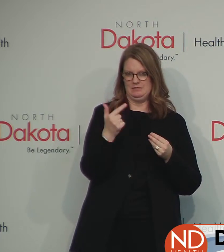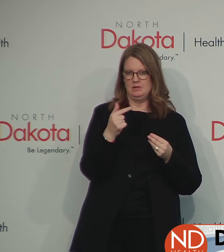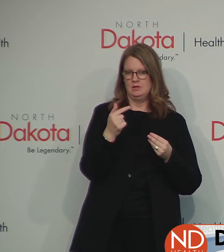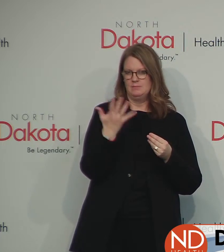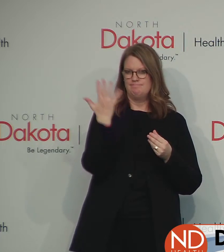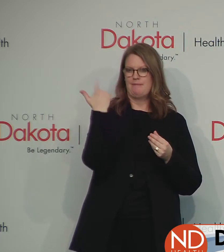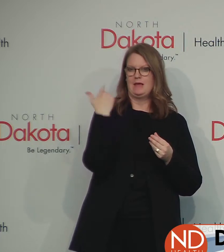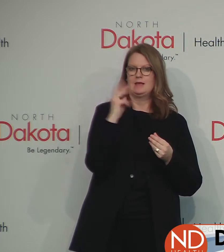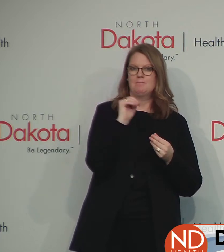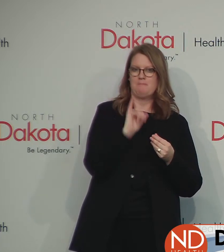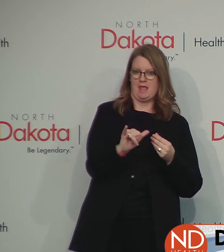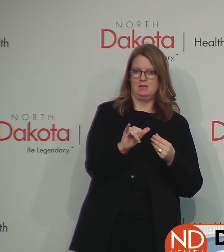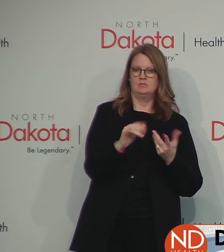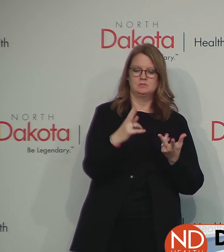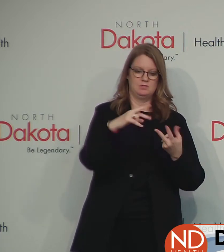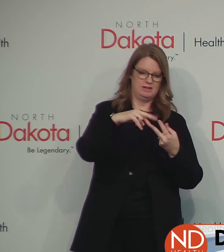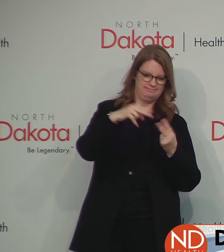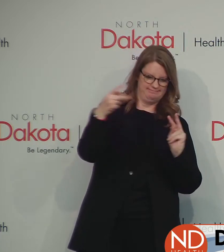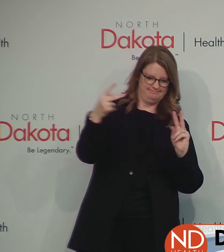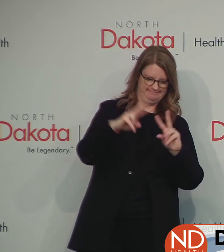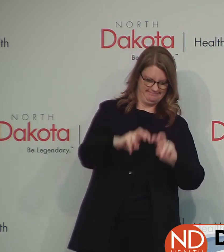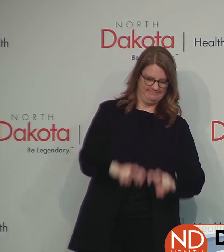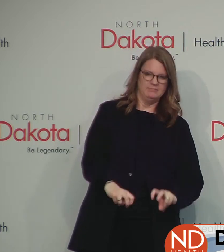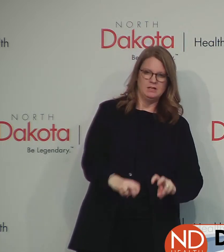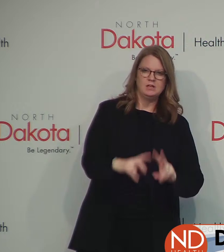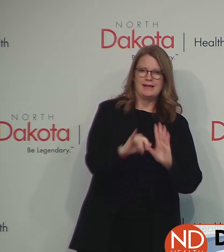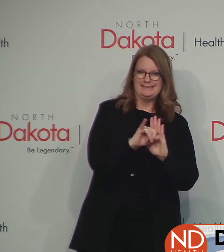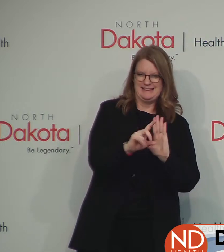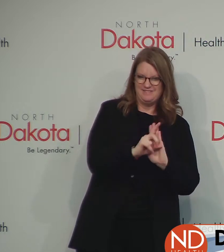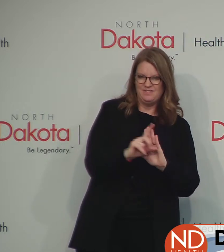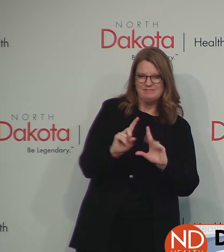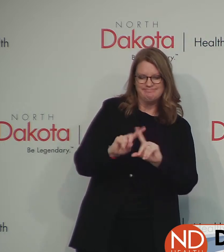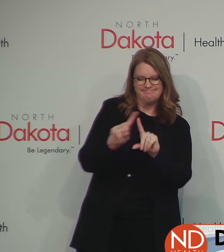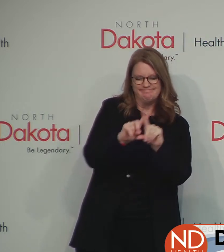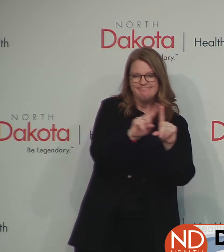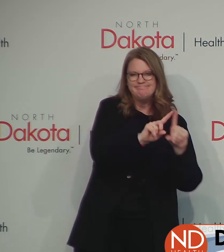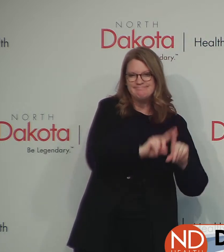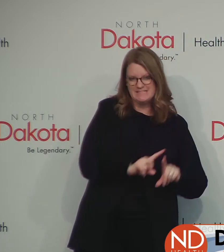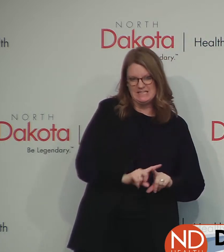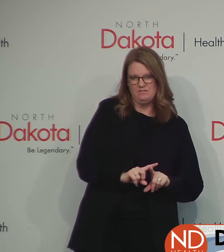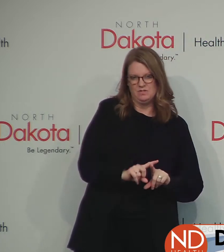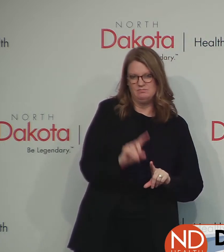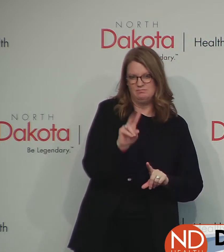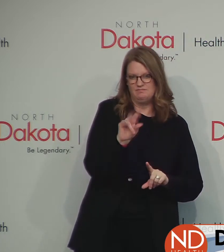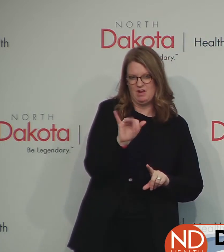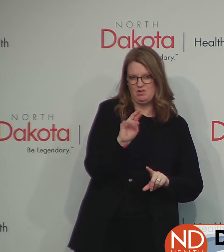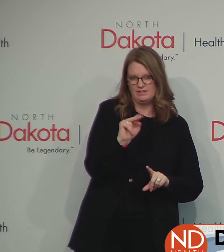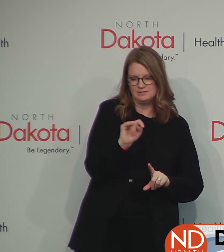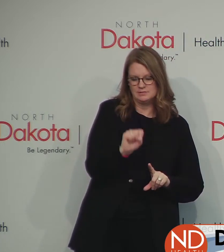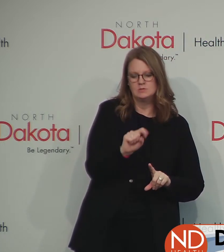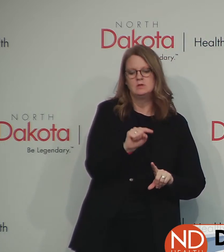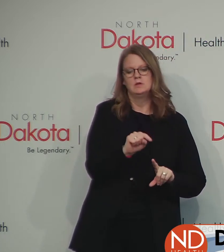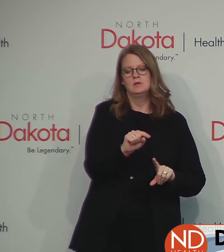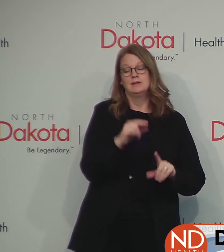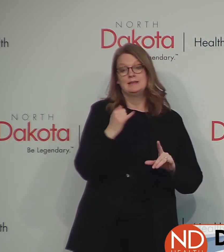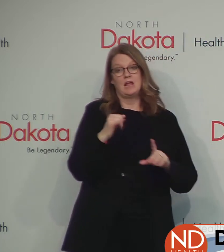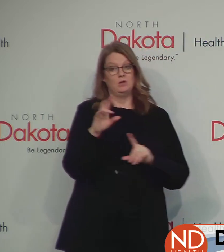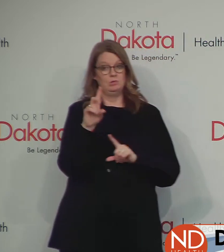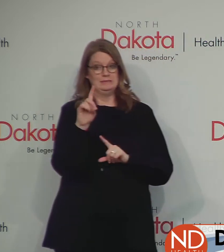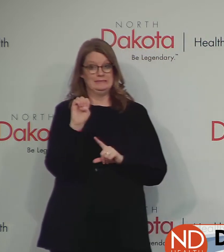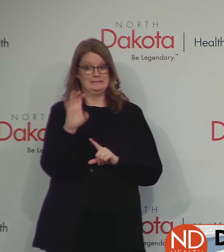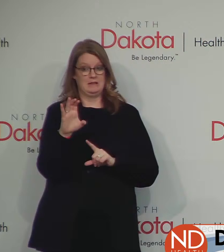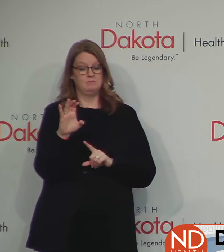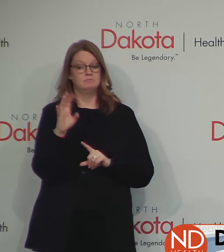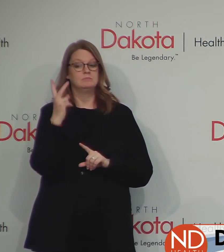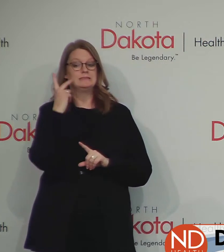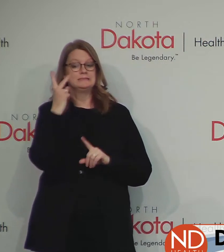that we use to kind of confirm and identify different variants that are out there. However, in December, when we started to